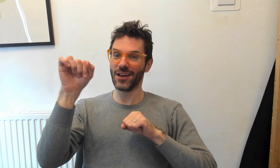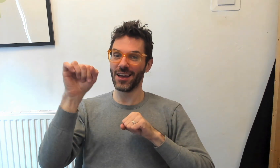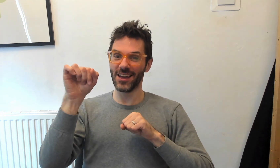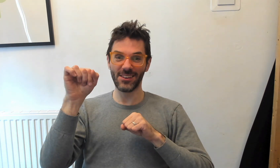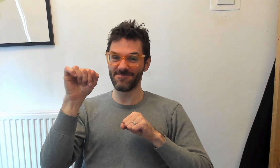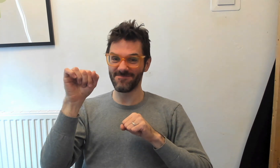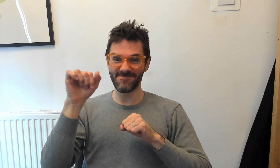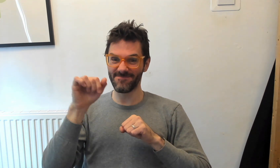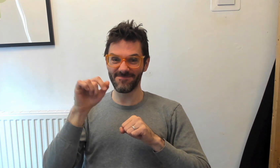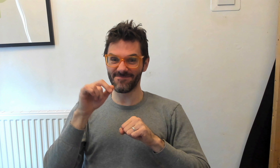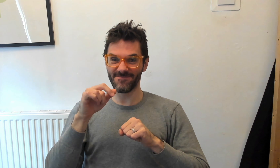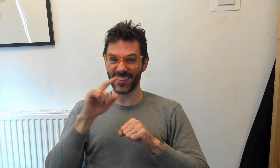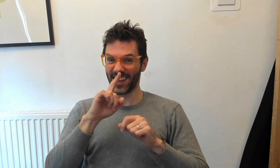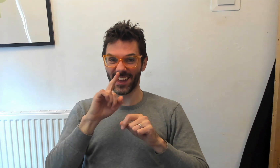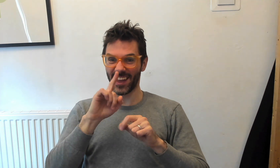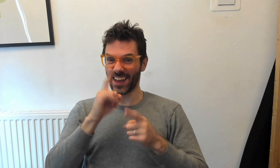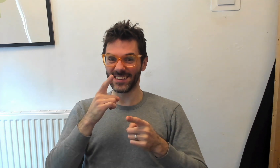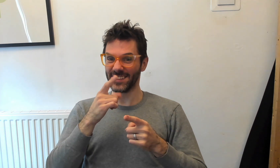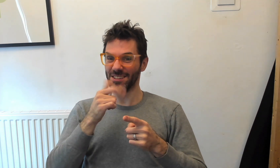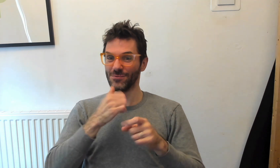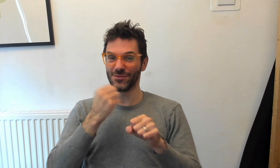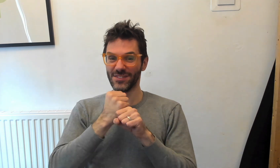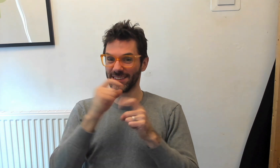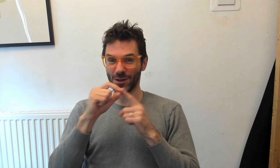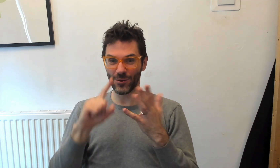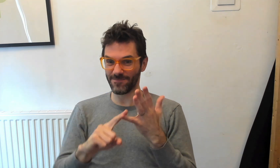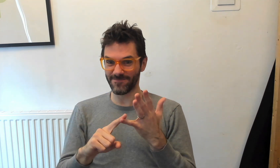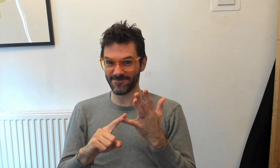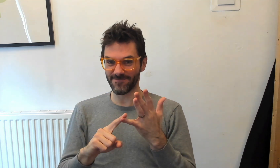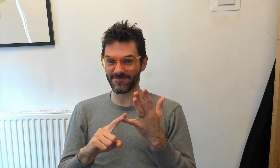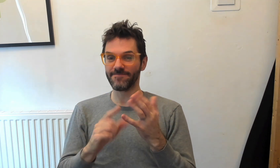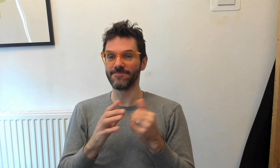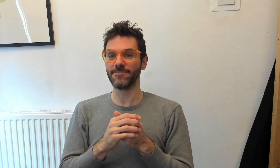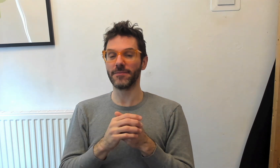because it cannot use GPU.